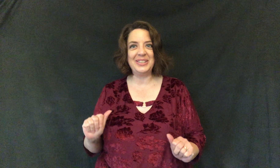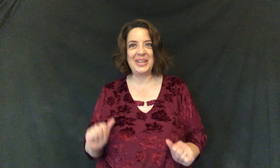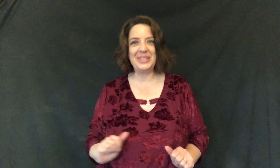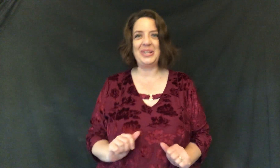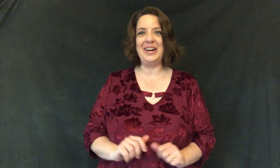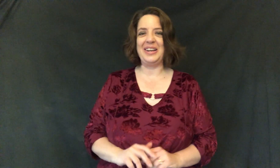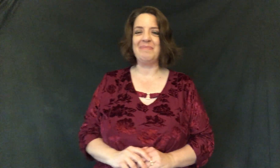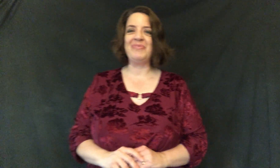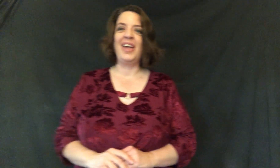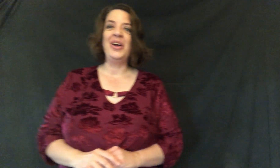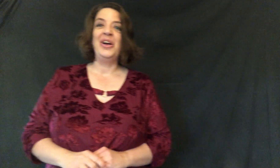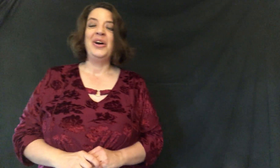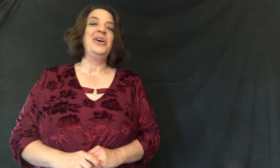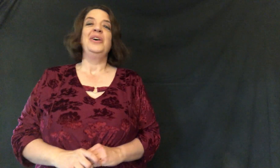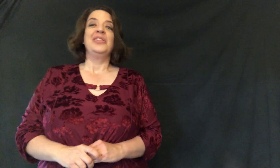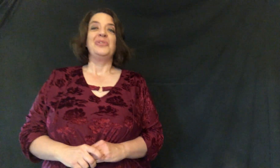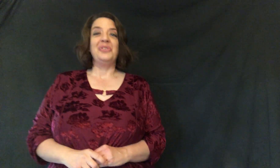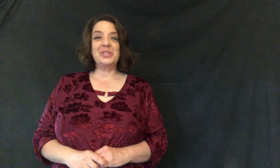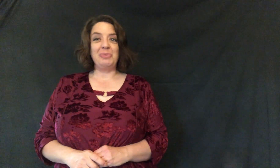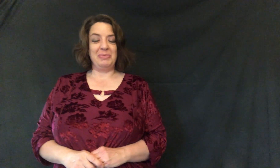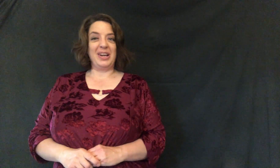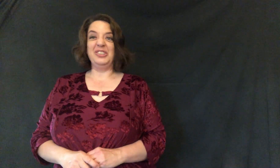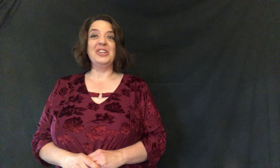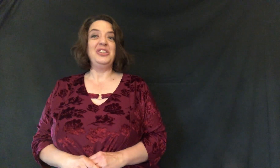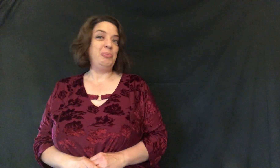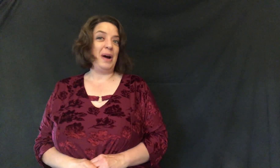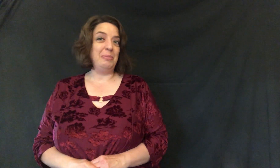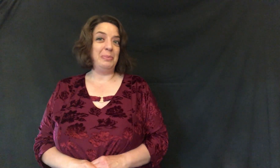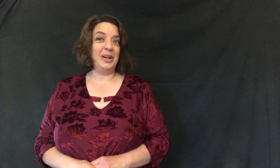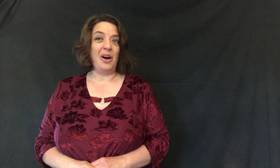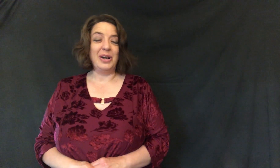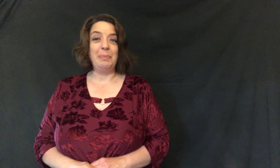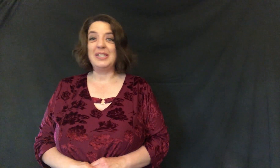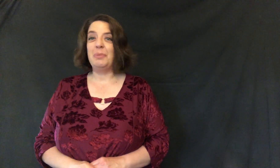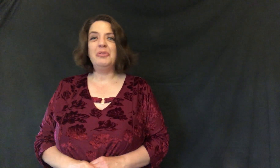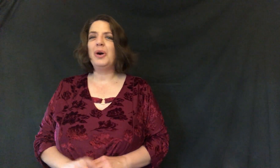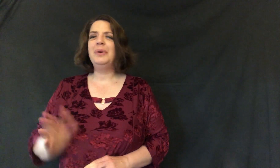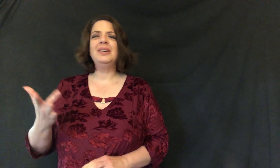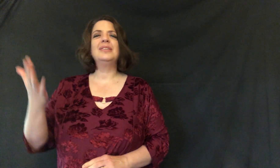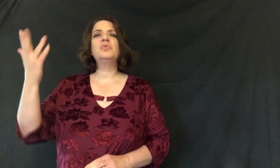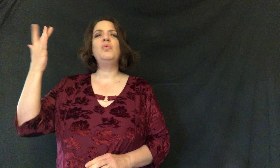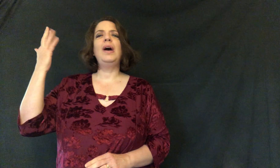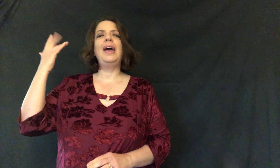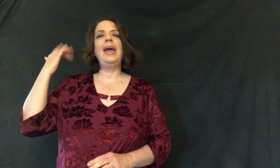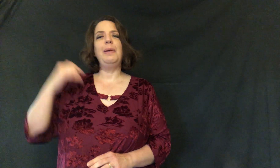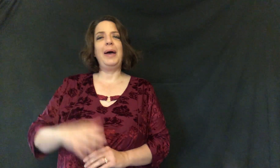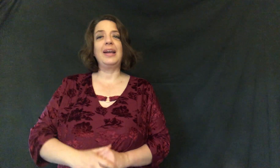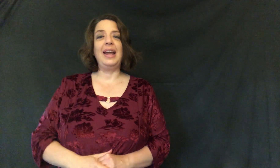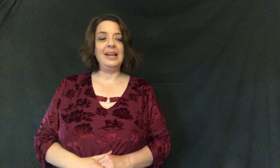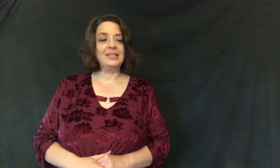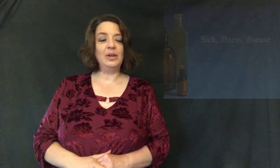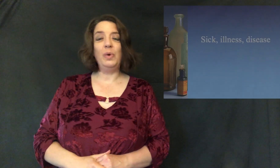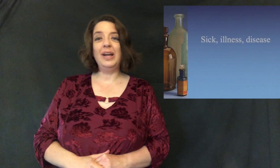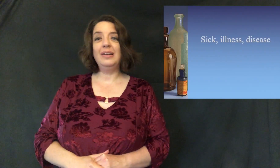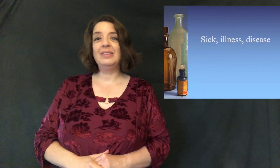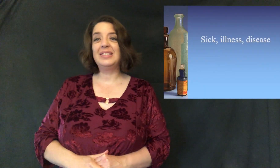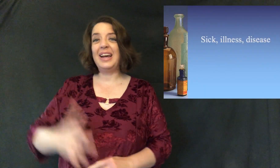get started. The first word we're going to learn, you've probably already picked up before. We learned this way back in ASL 1. The sign